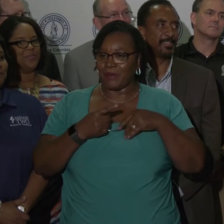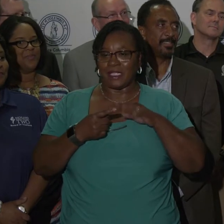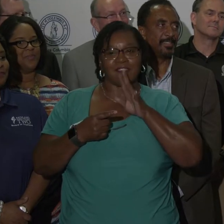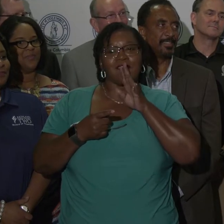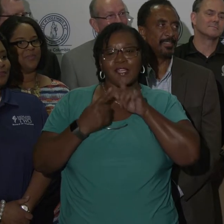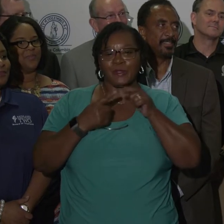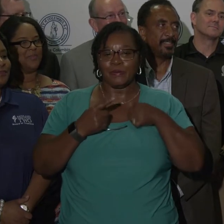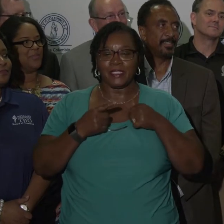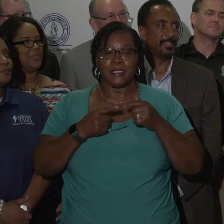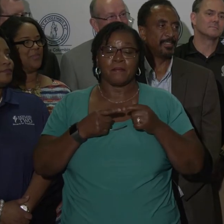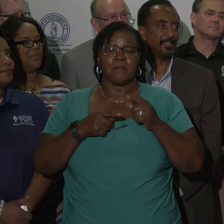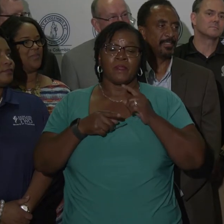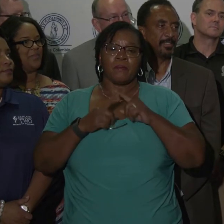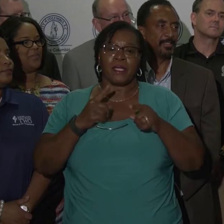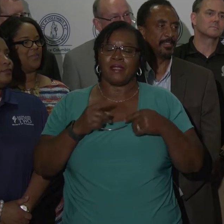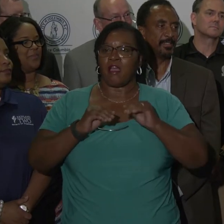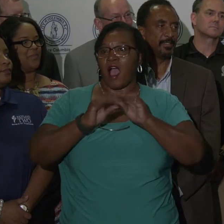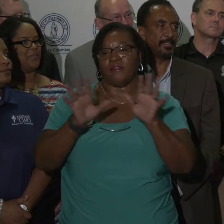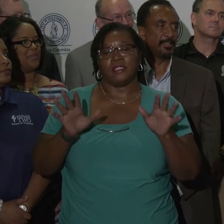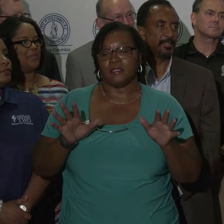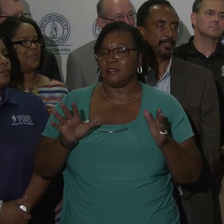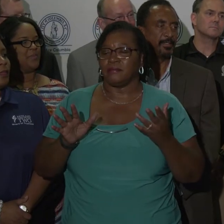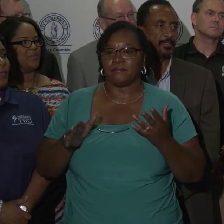to me. You know,